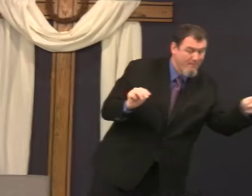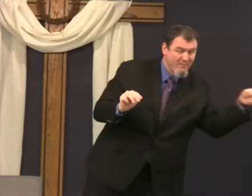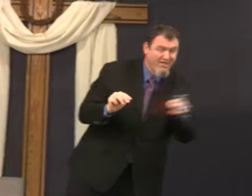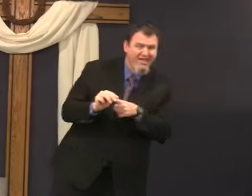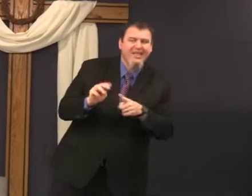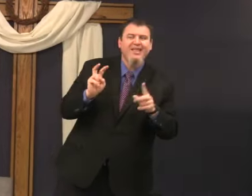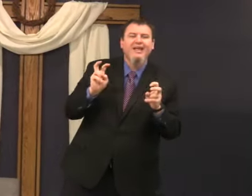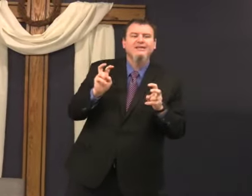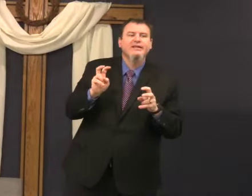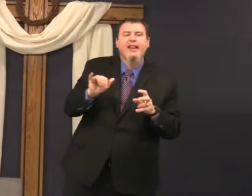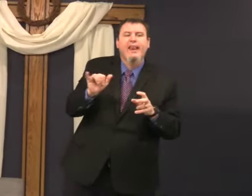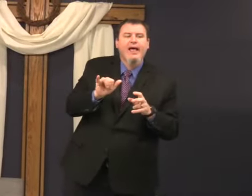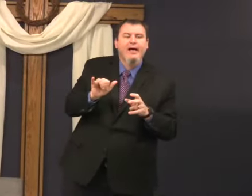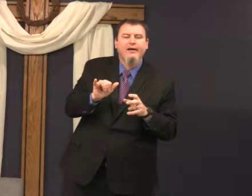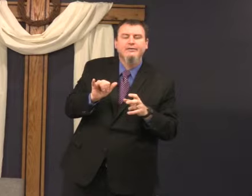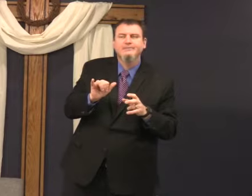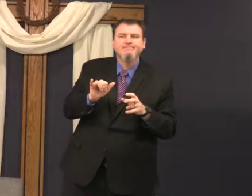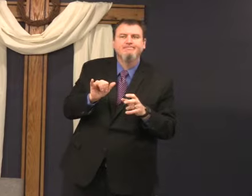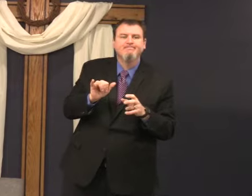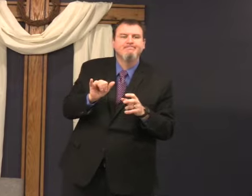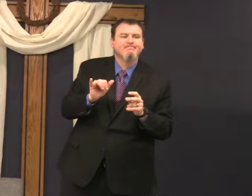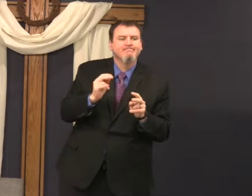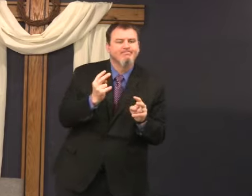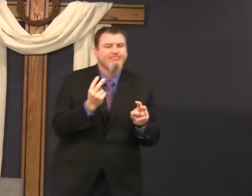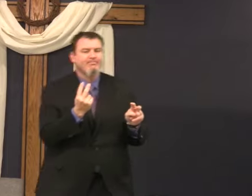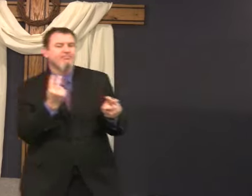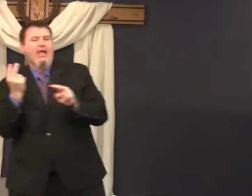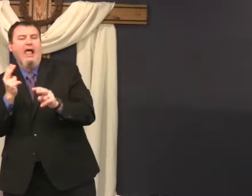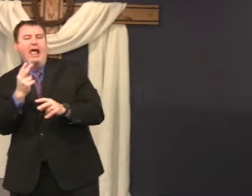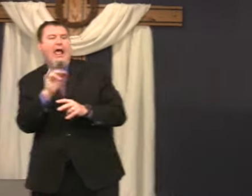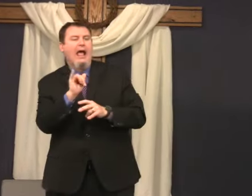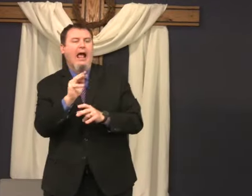Jesus uses the phrase, I am,